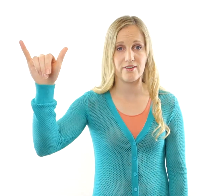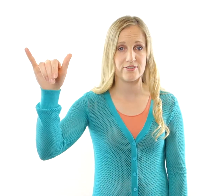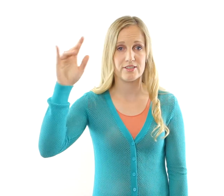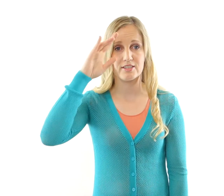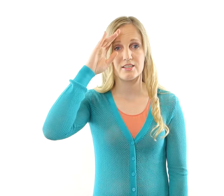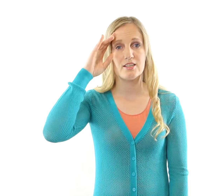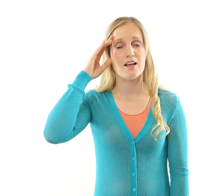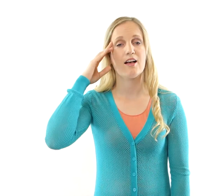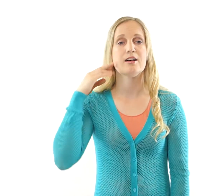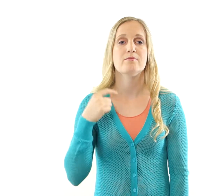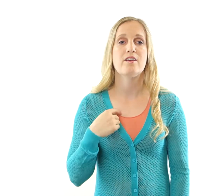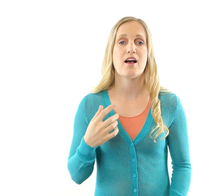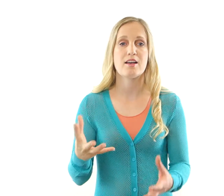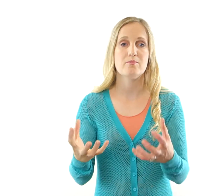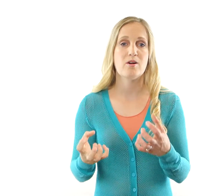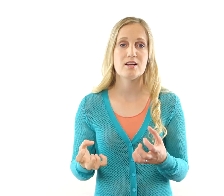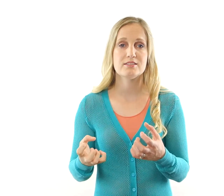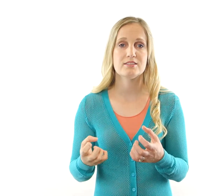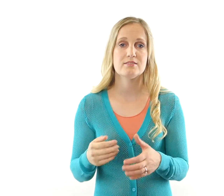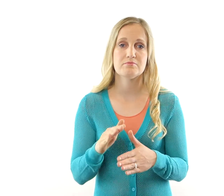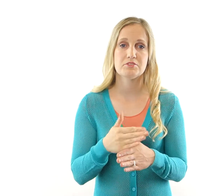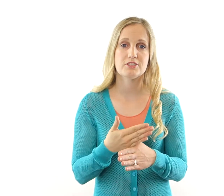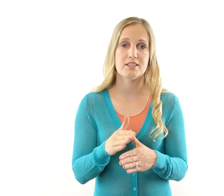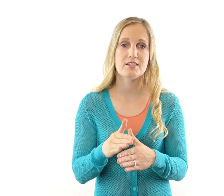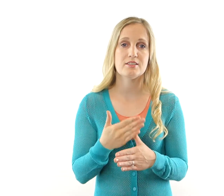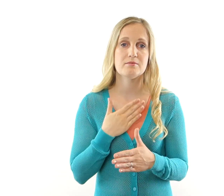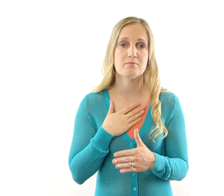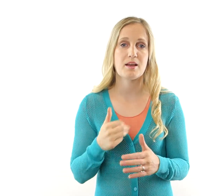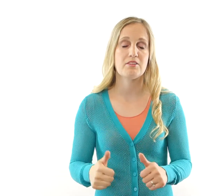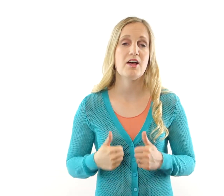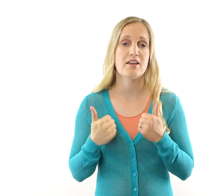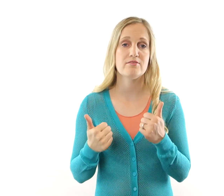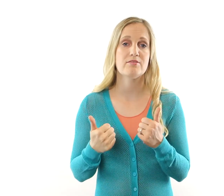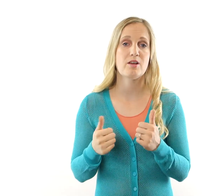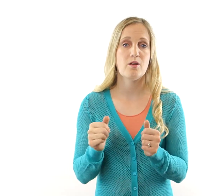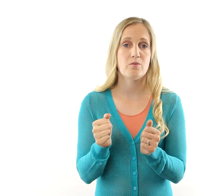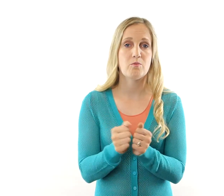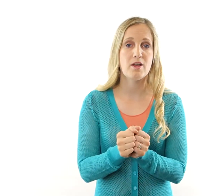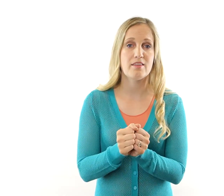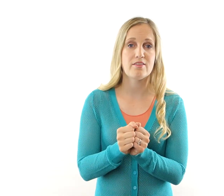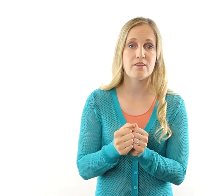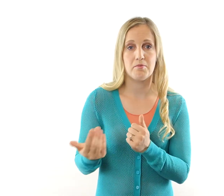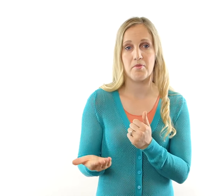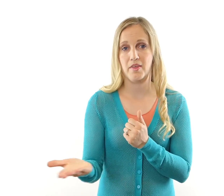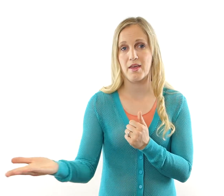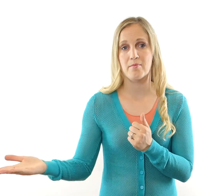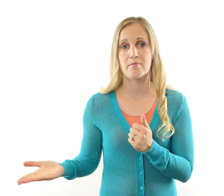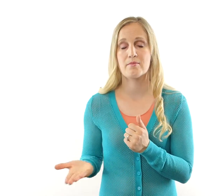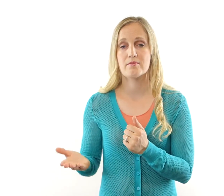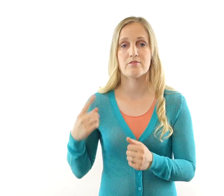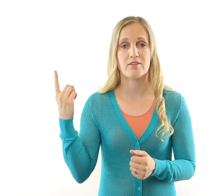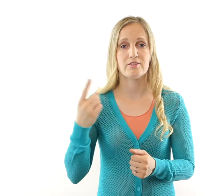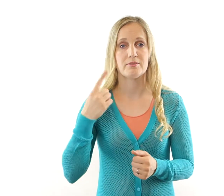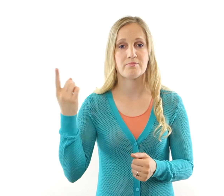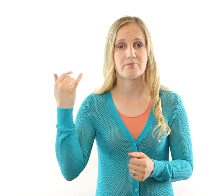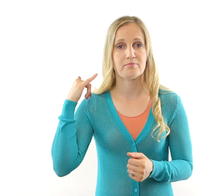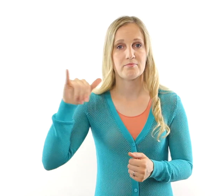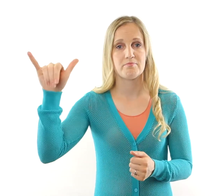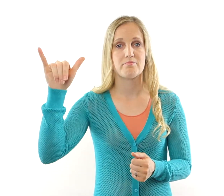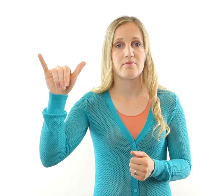forever. I want, share my life with them forever. You